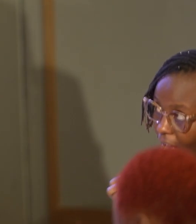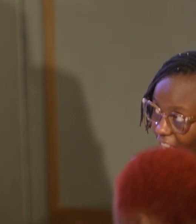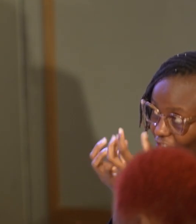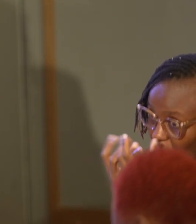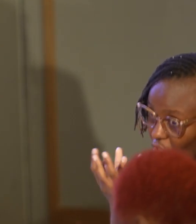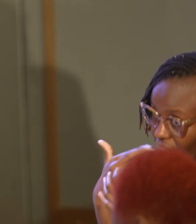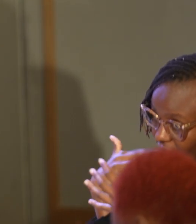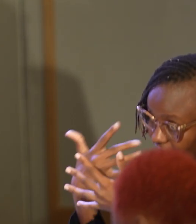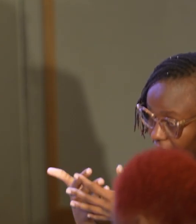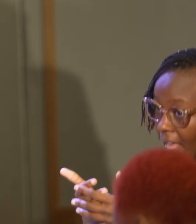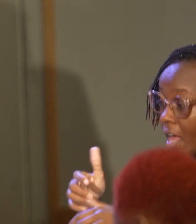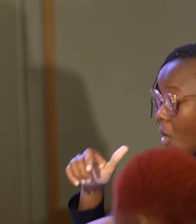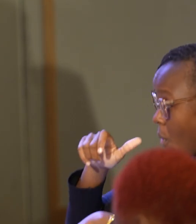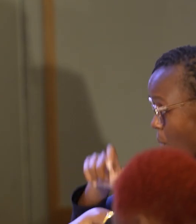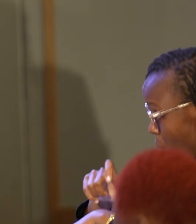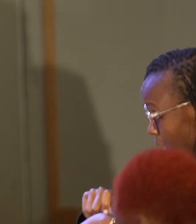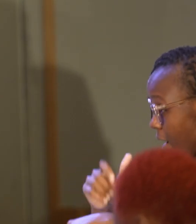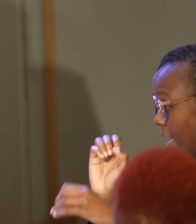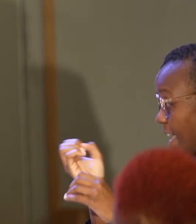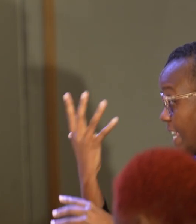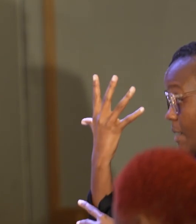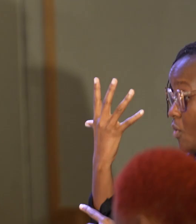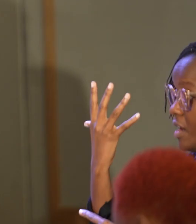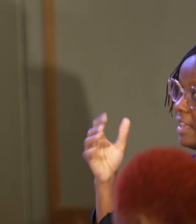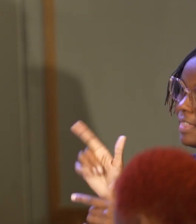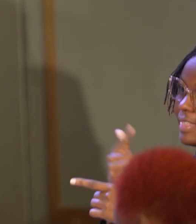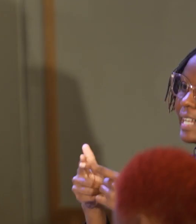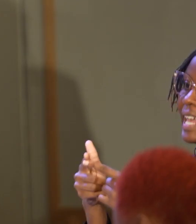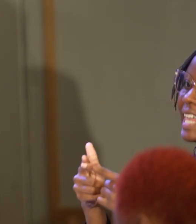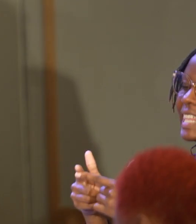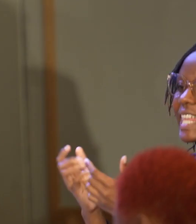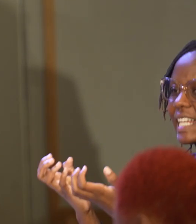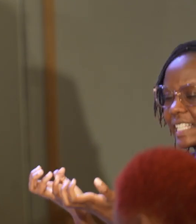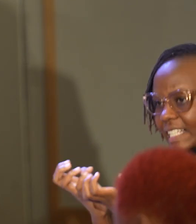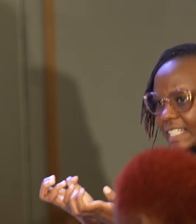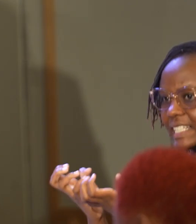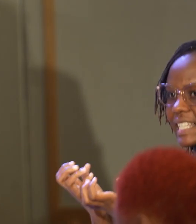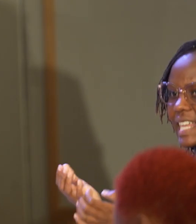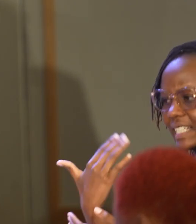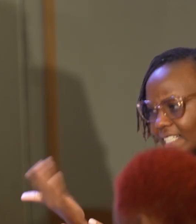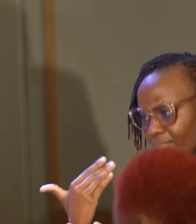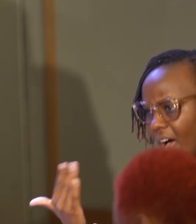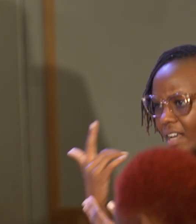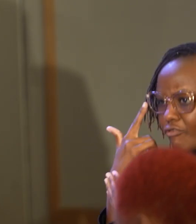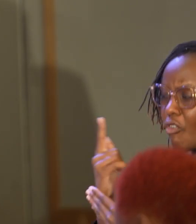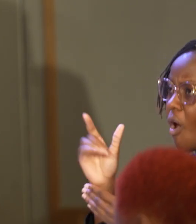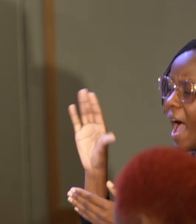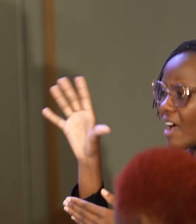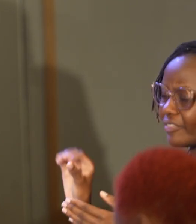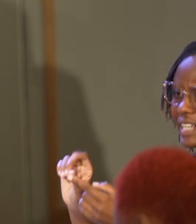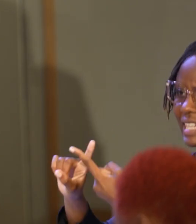when through Enable, the demand for a continental standard or